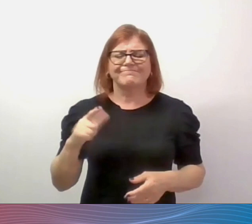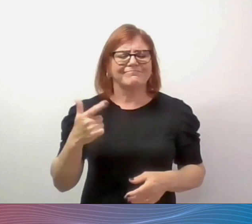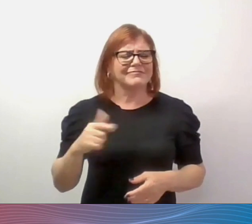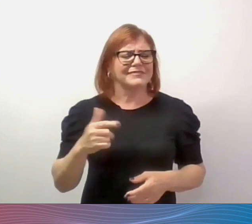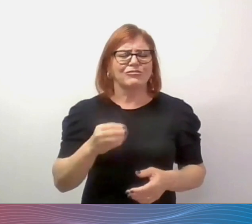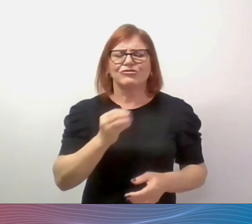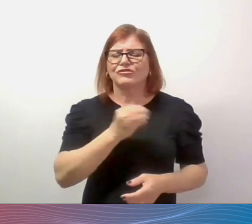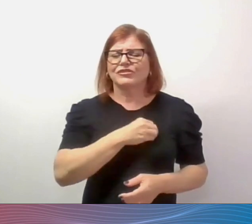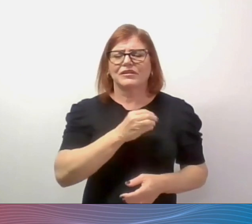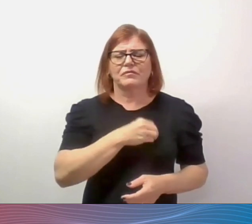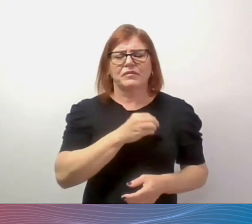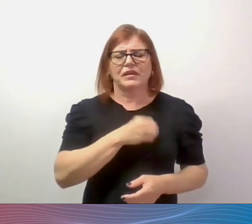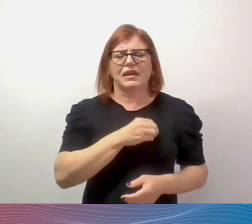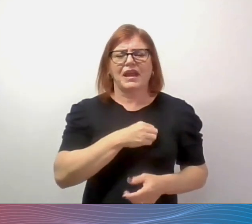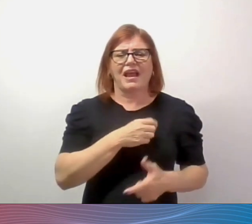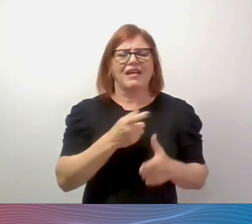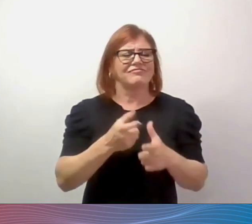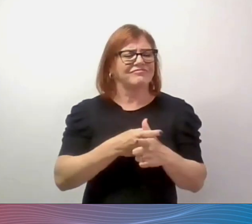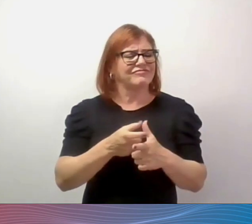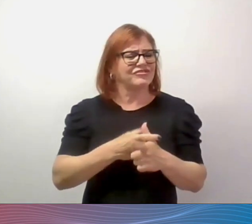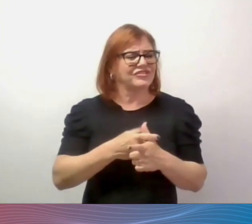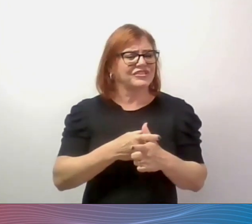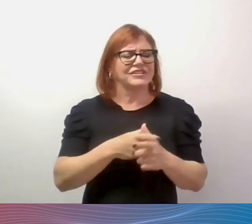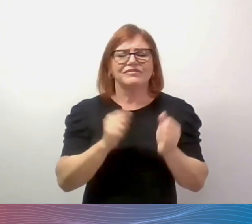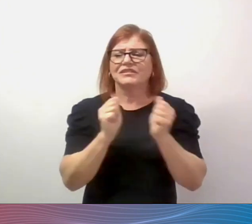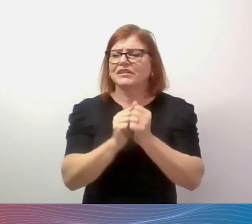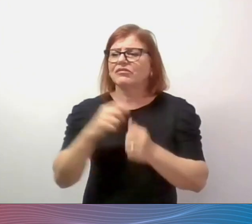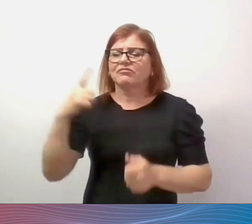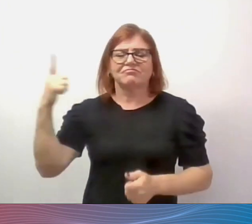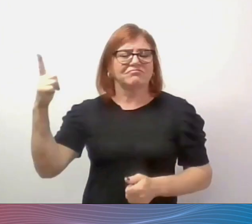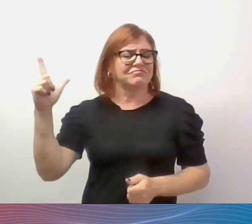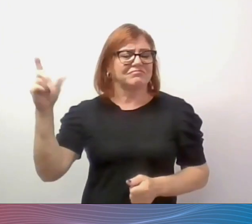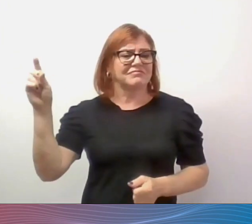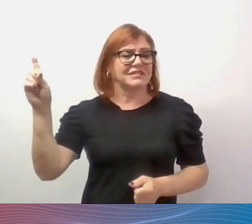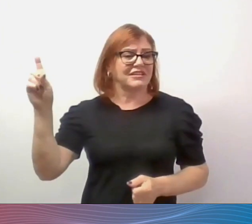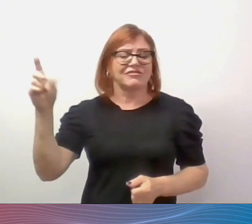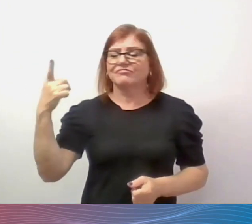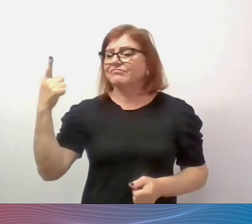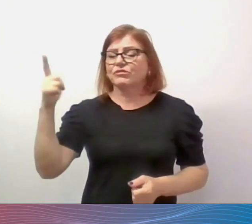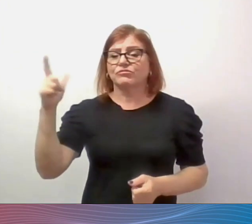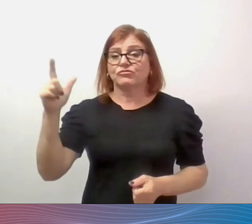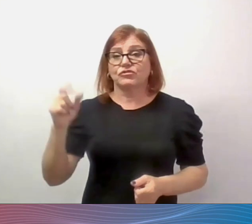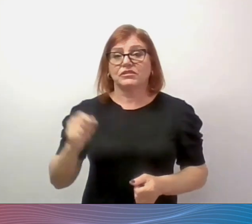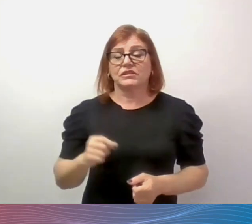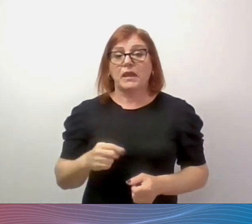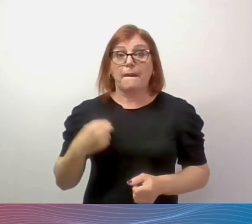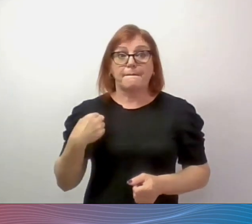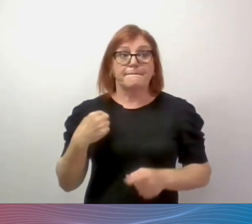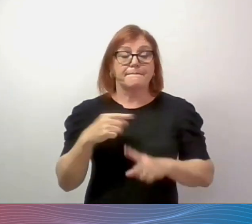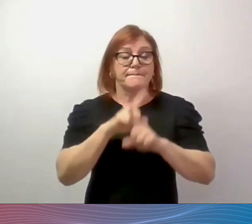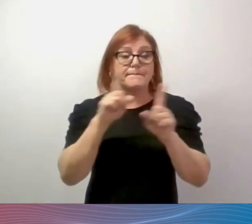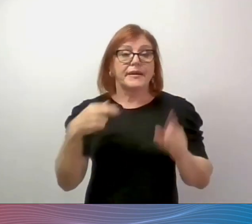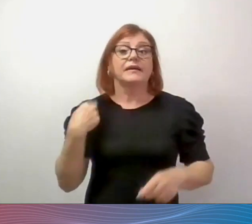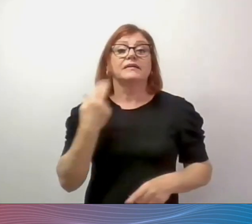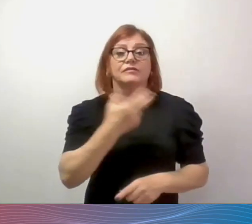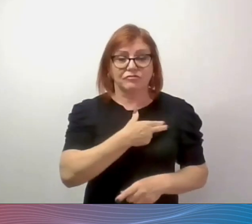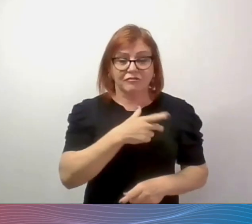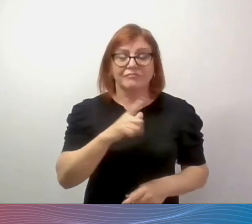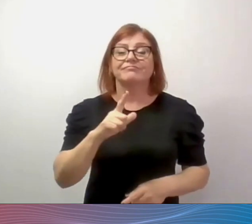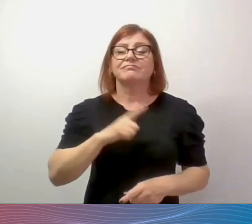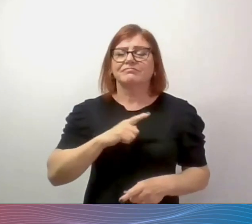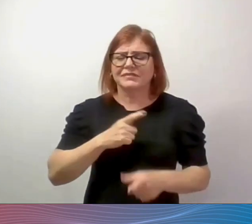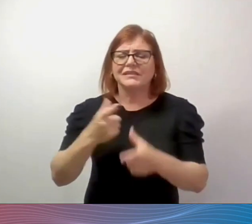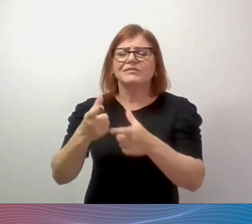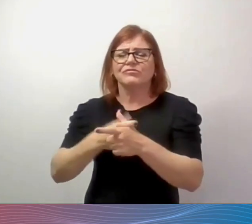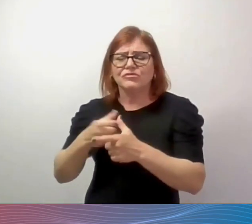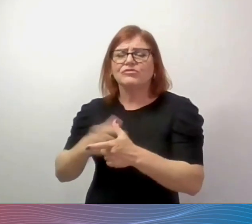nenhuma com Deus. He had no debt with God. Mas nós homens temos. But we men have. Ele deu seu próprio filho para pagar nossa dívida.